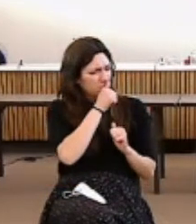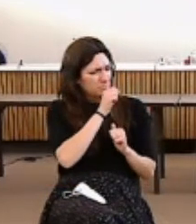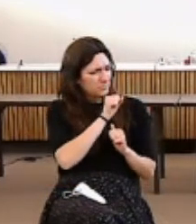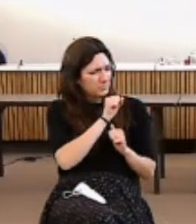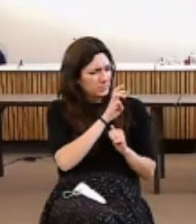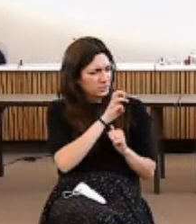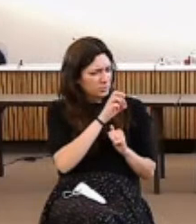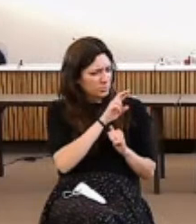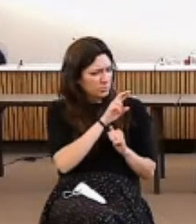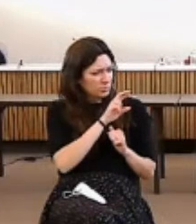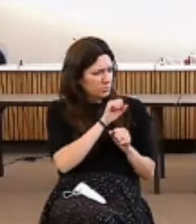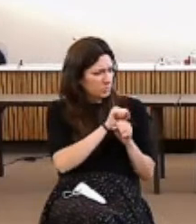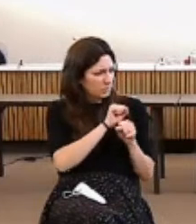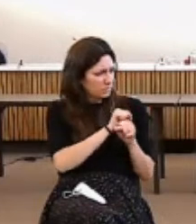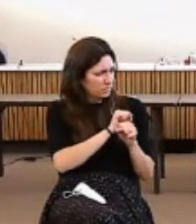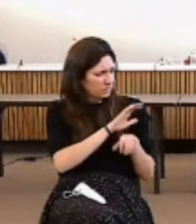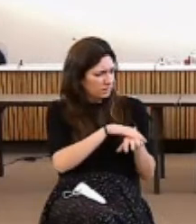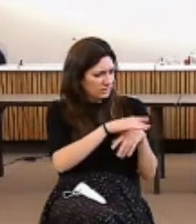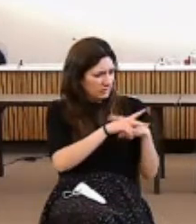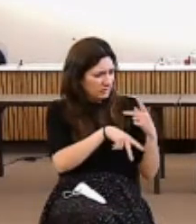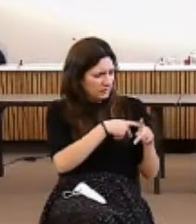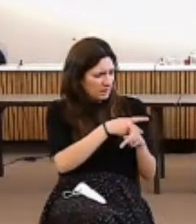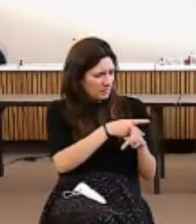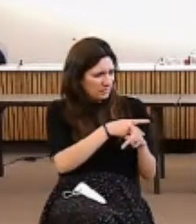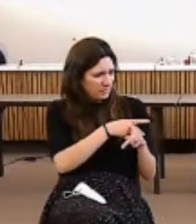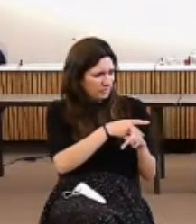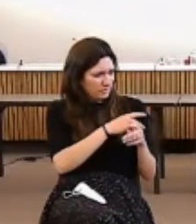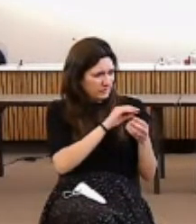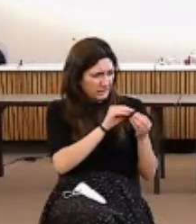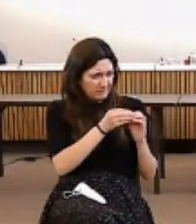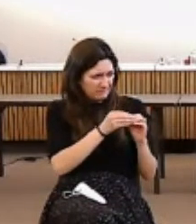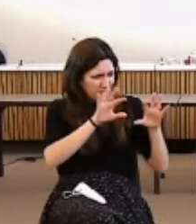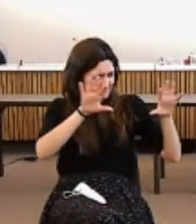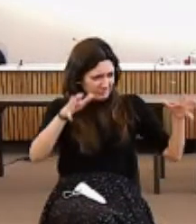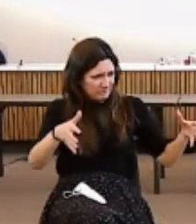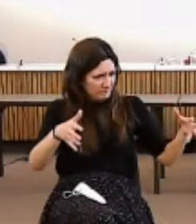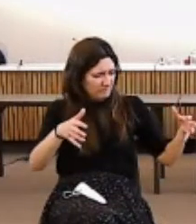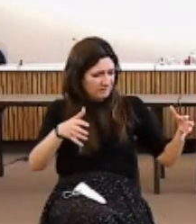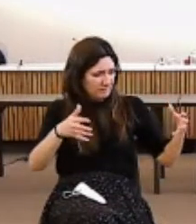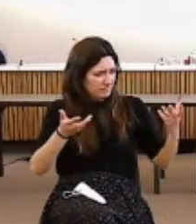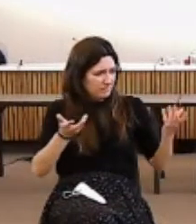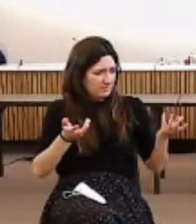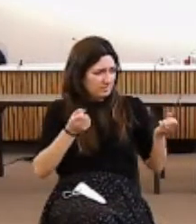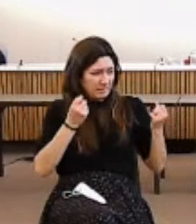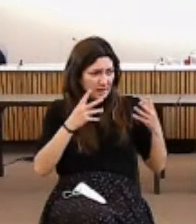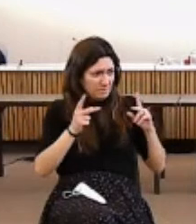system work on that kind of scale? I'm sorry. You're fine.